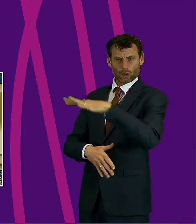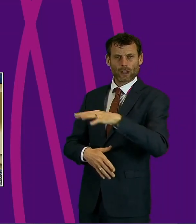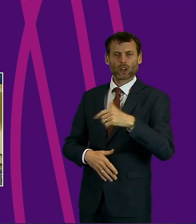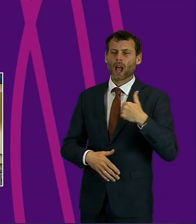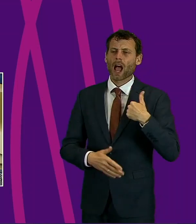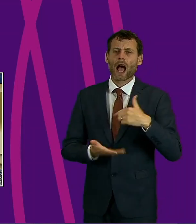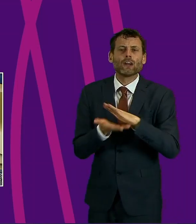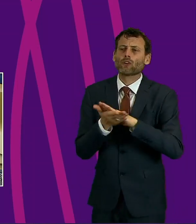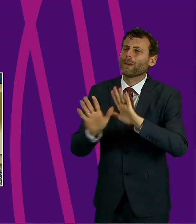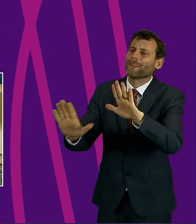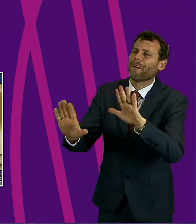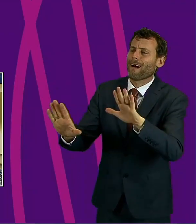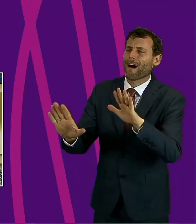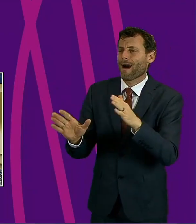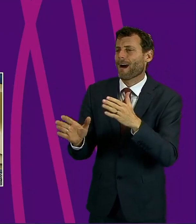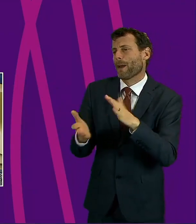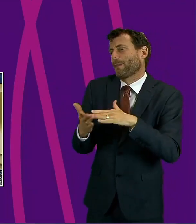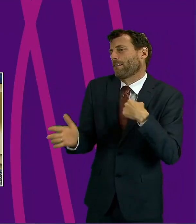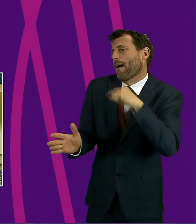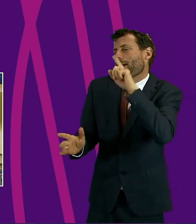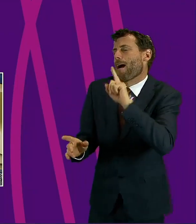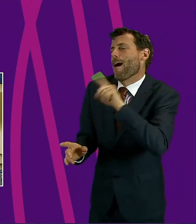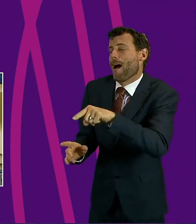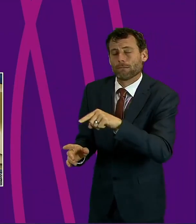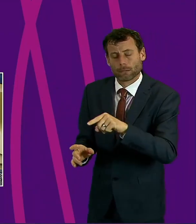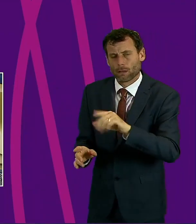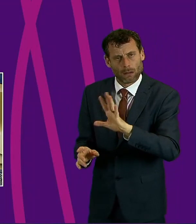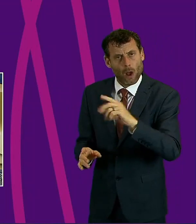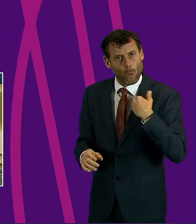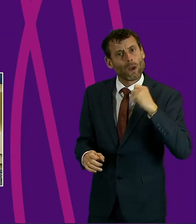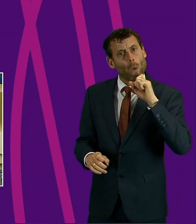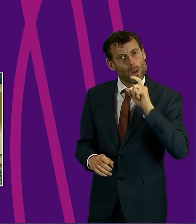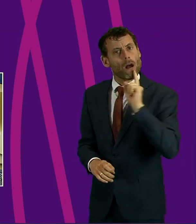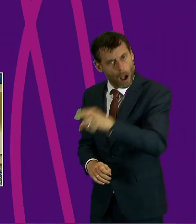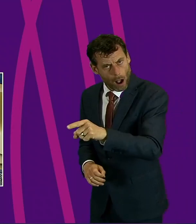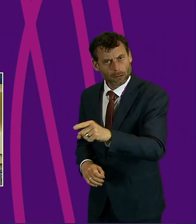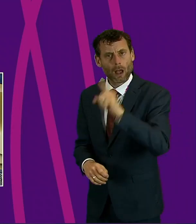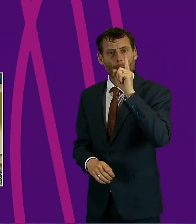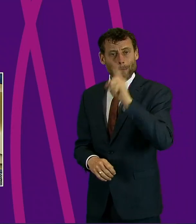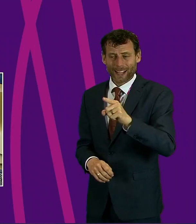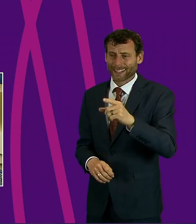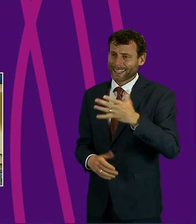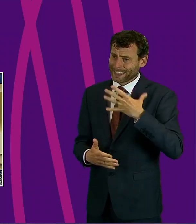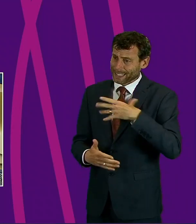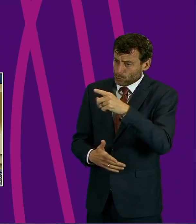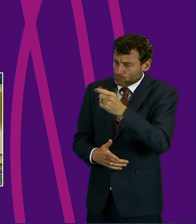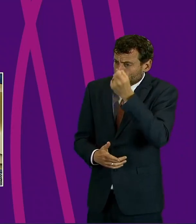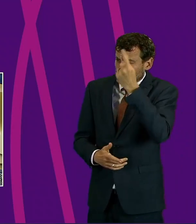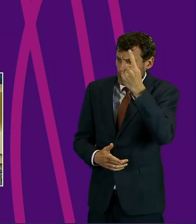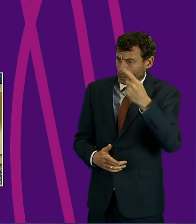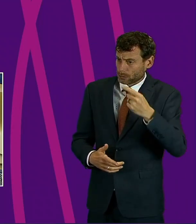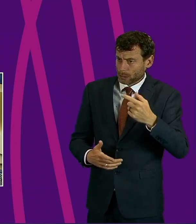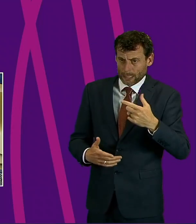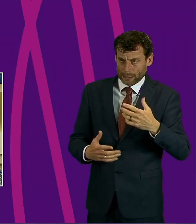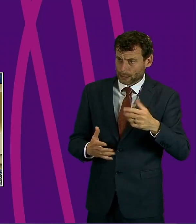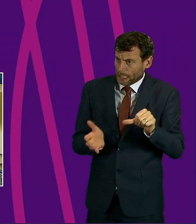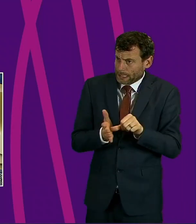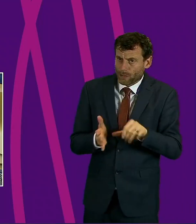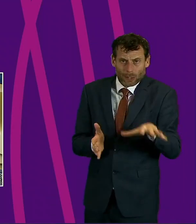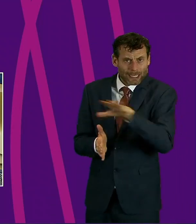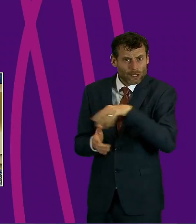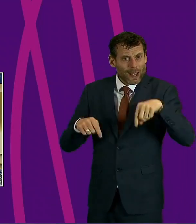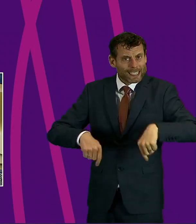that means questions don't get answered, but just to make a little bit of allowance for that reality that we're facing right now. It is also the case that in